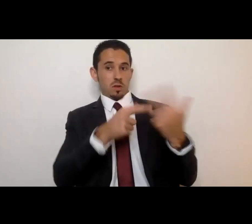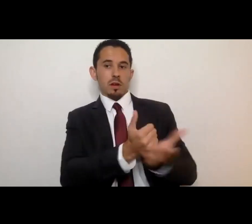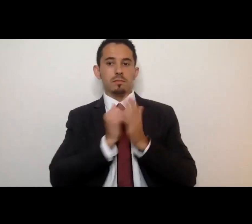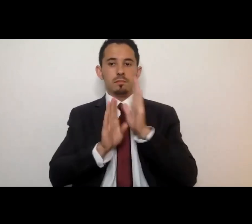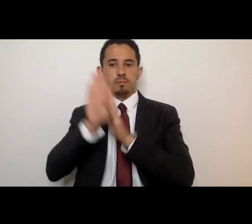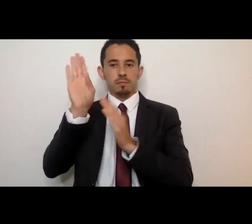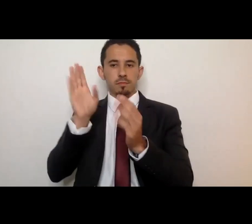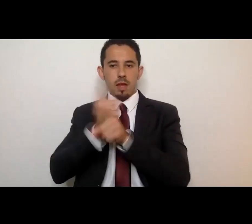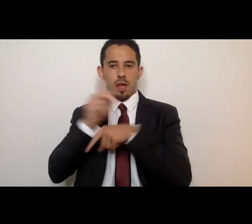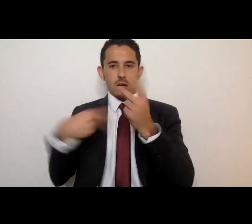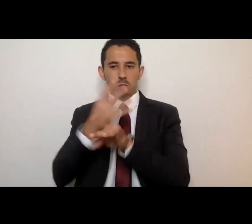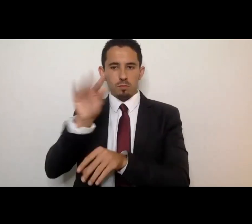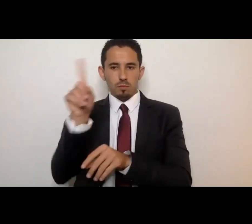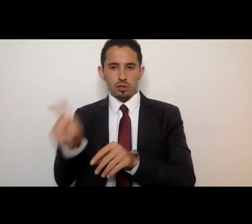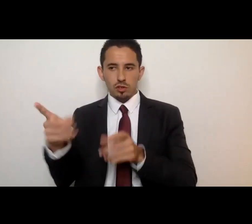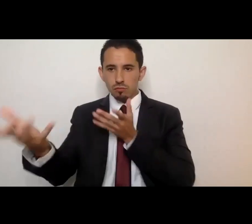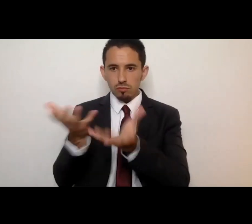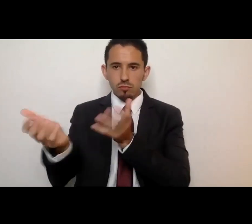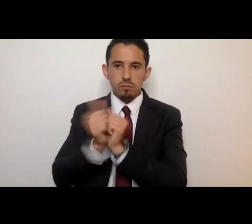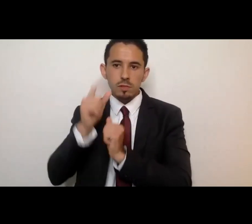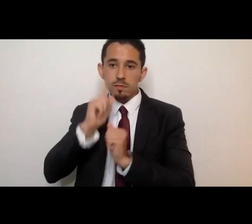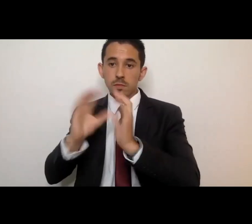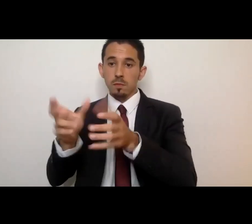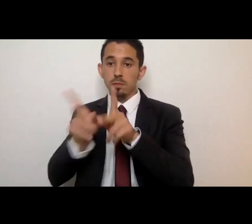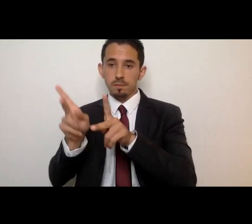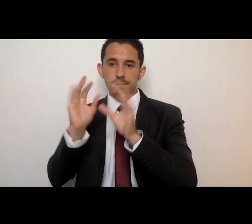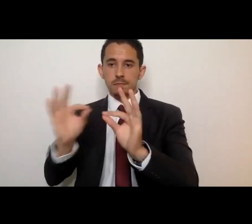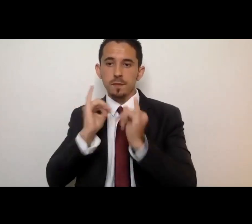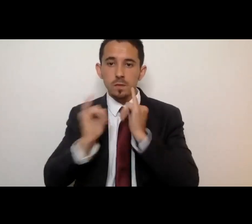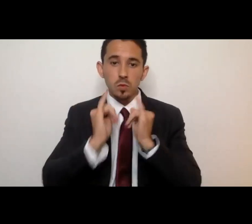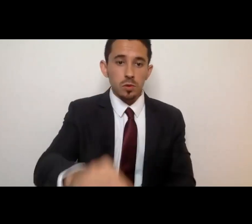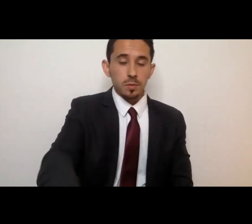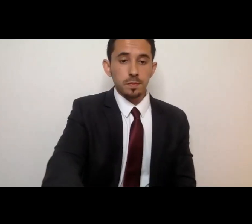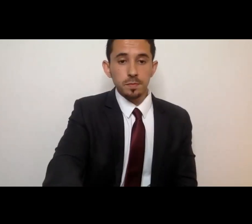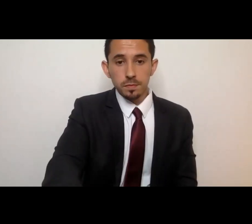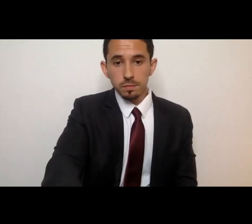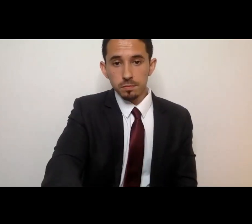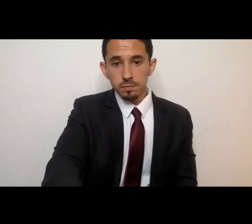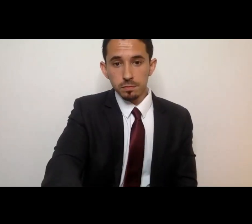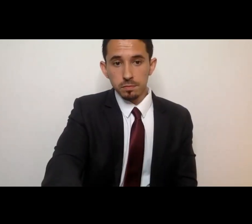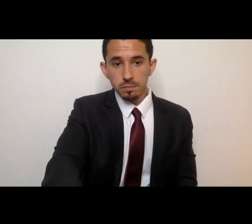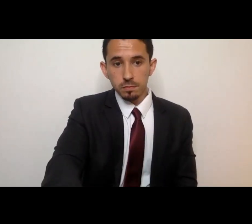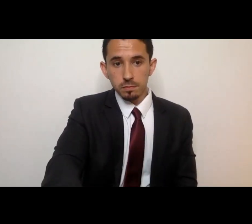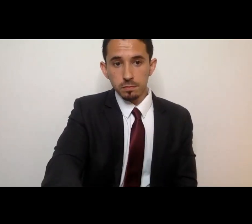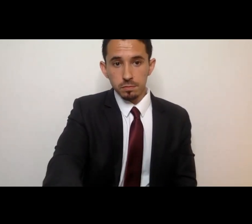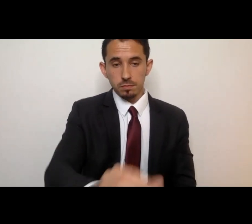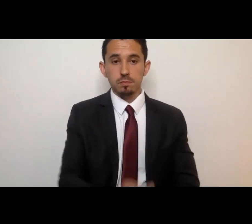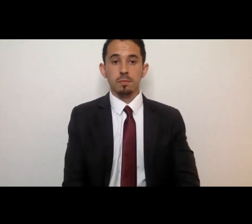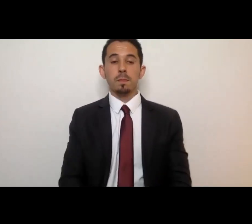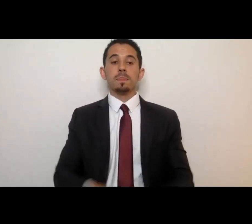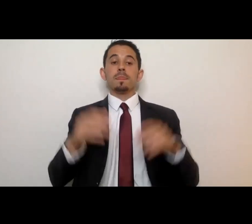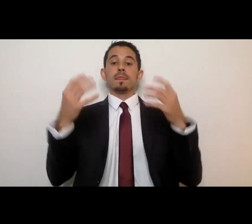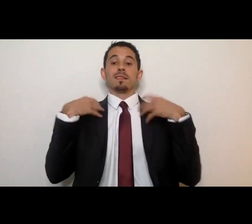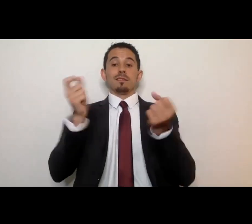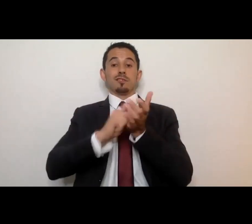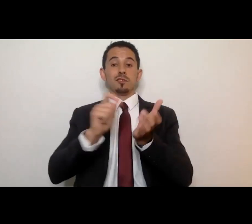make. With all of these theories, we can develop the right kind of questions to then ask the deaf population their thoughts and